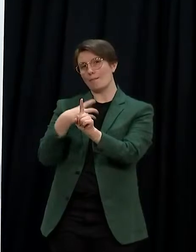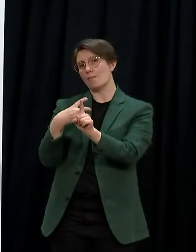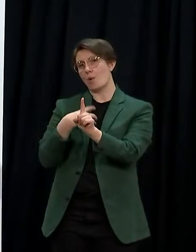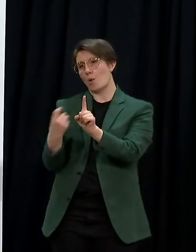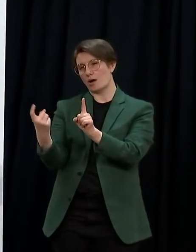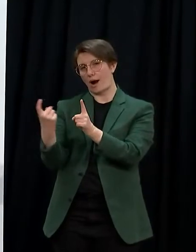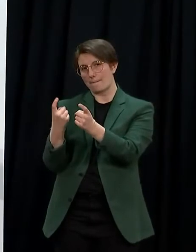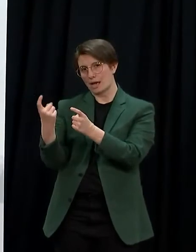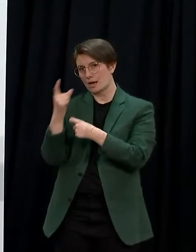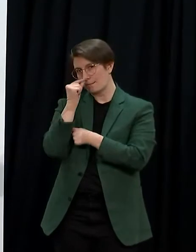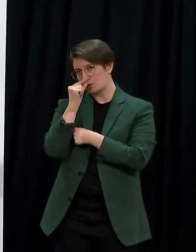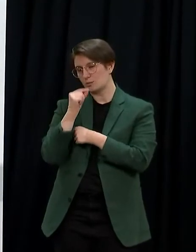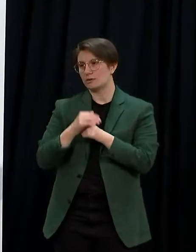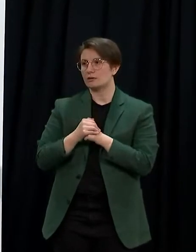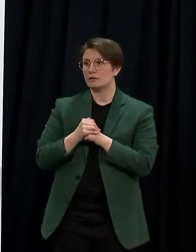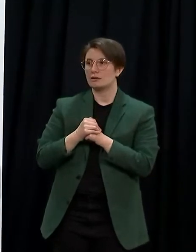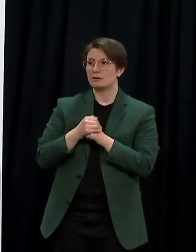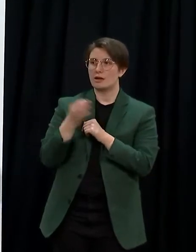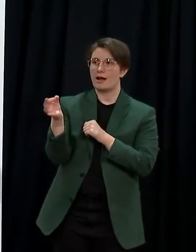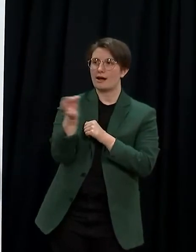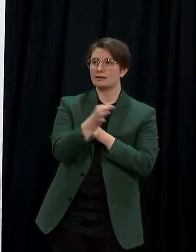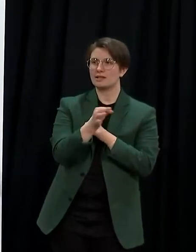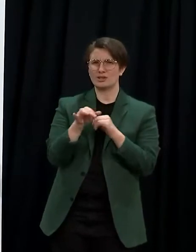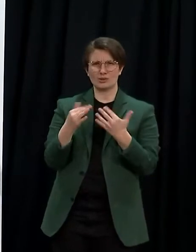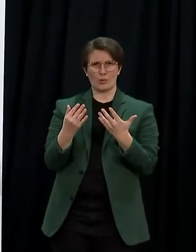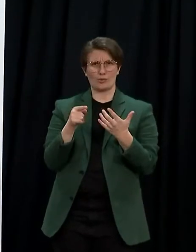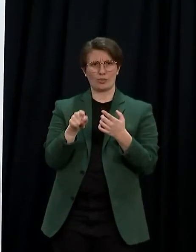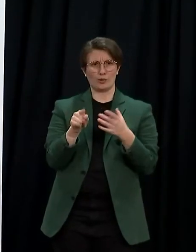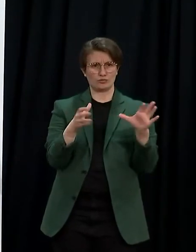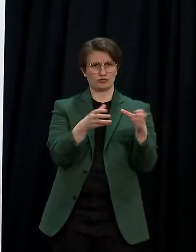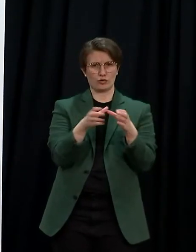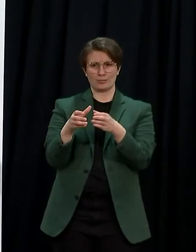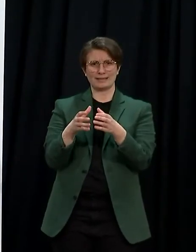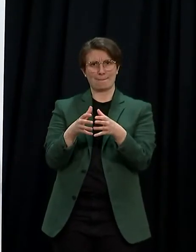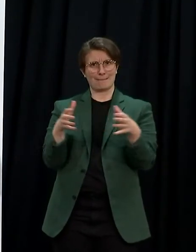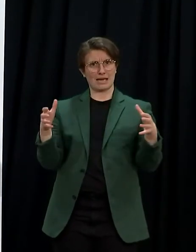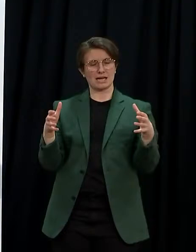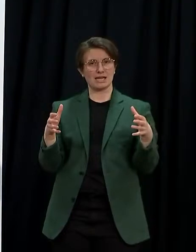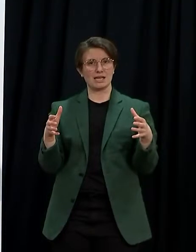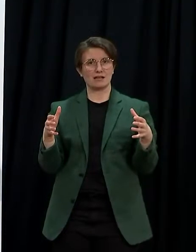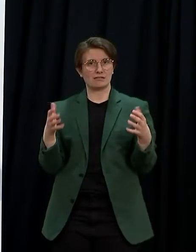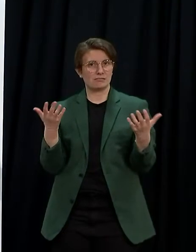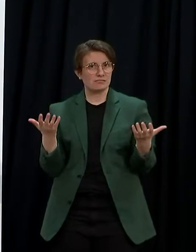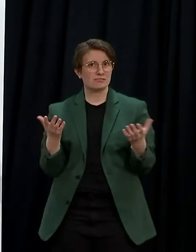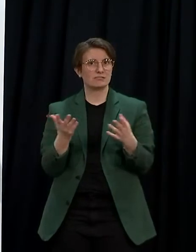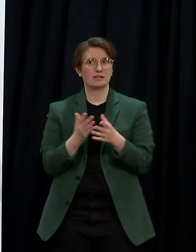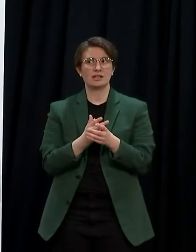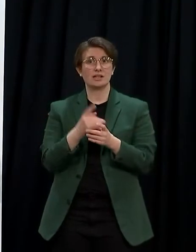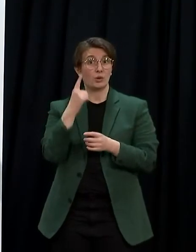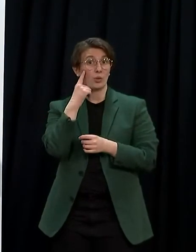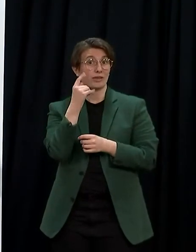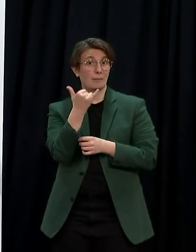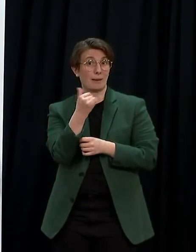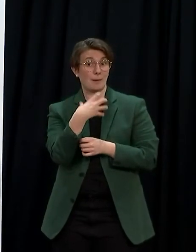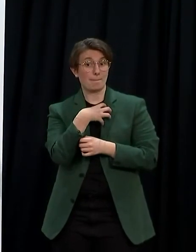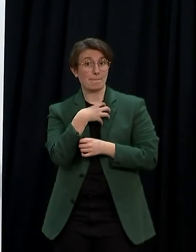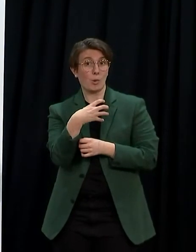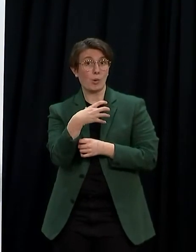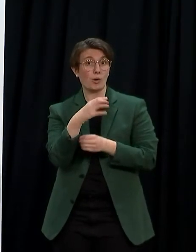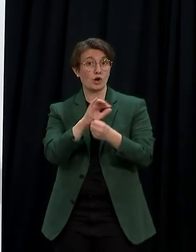some of those are quite well contained actually. What leads you to think that they might be, leading to more outside of household